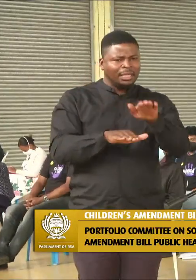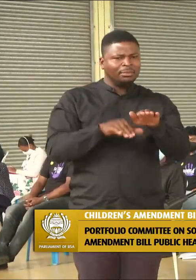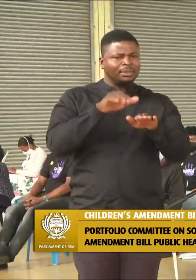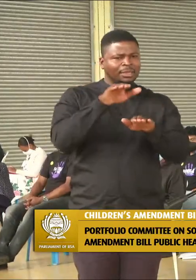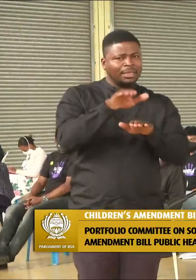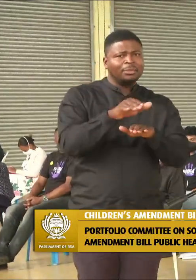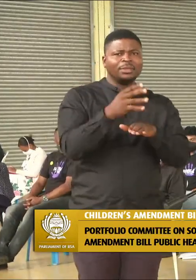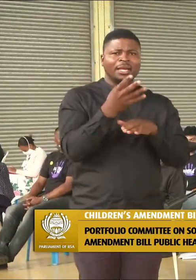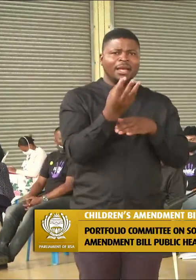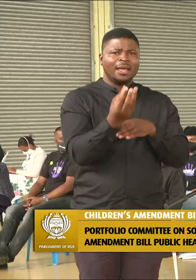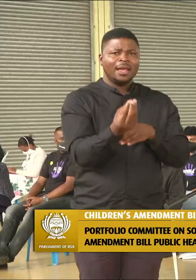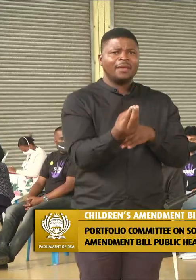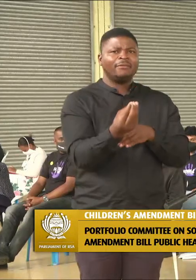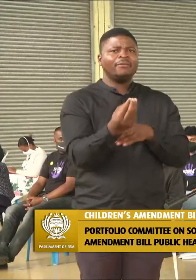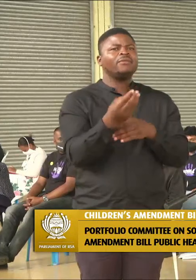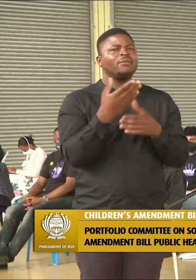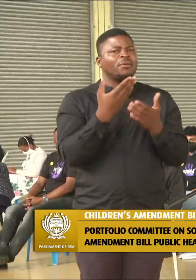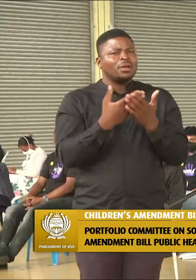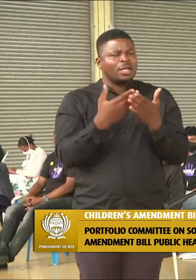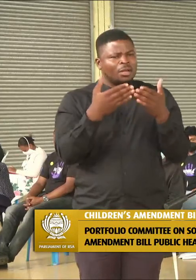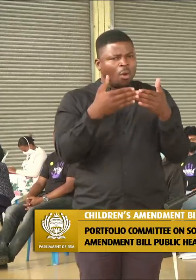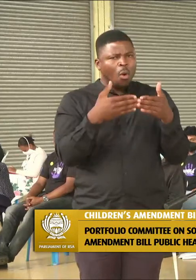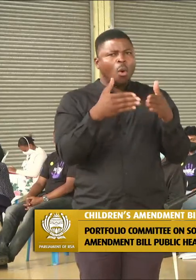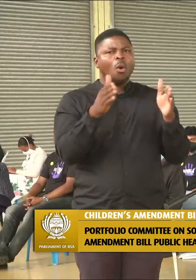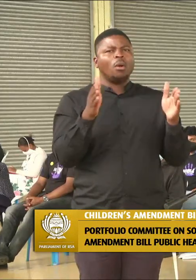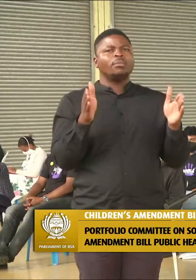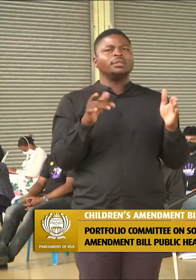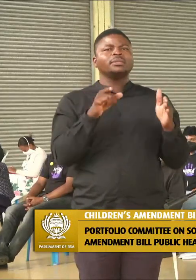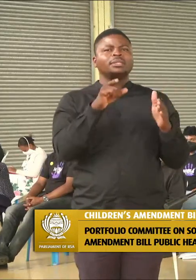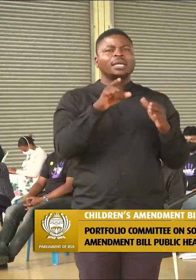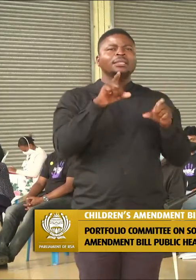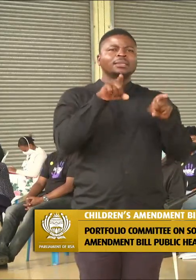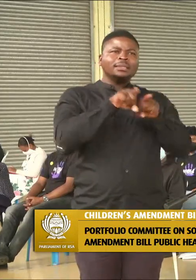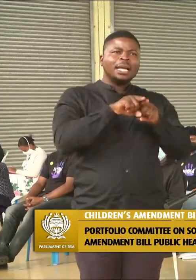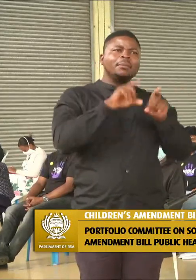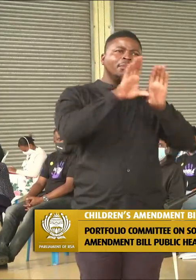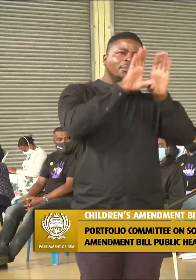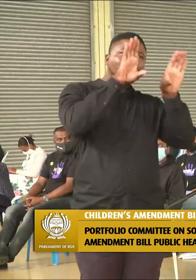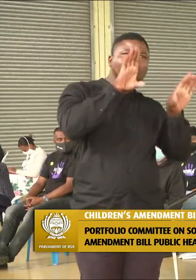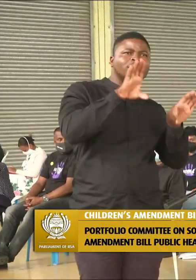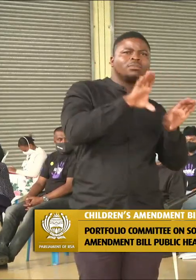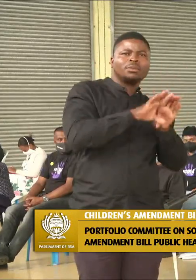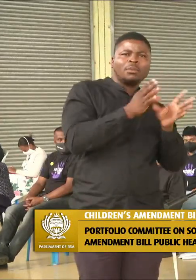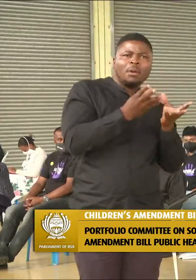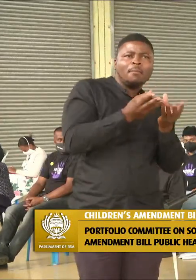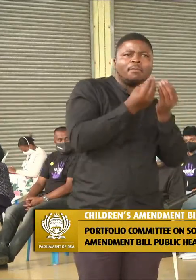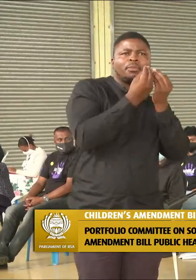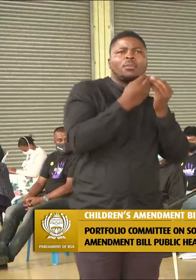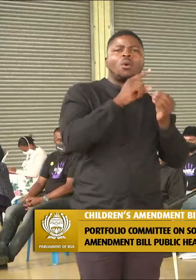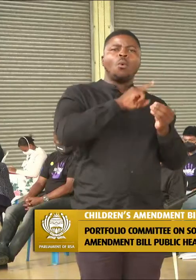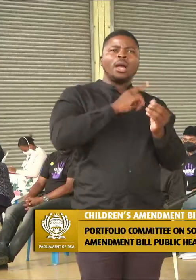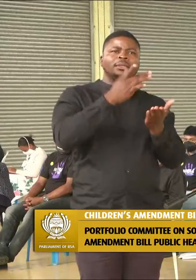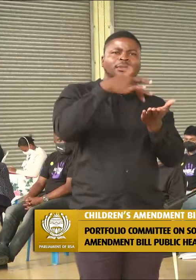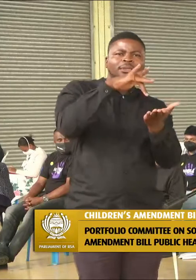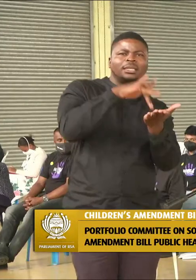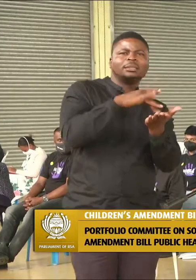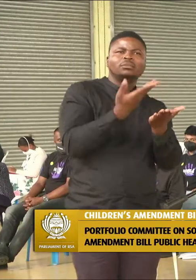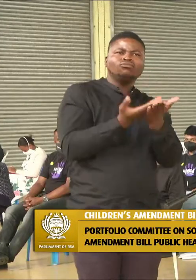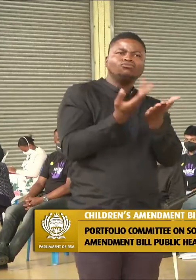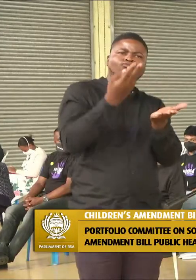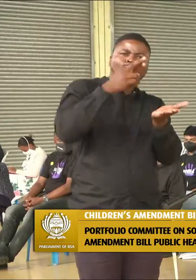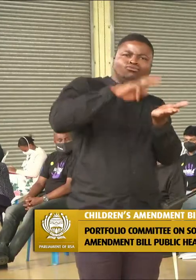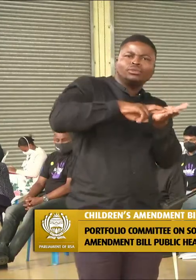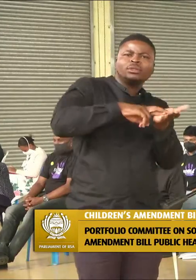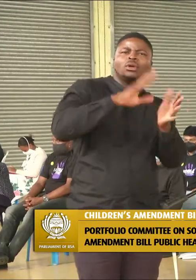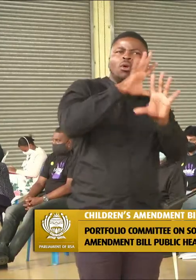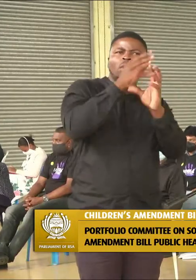isidingo wamukeleke uthole nama certificate uma ukwazi ukwenza iprogram yakho ibe right. What